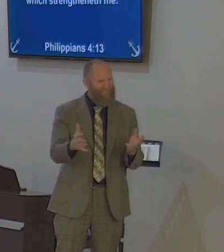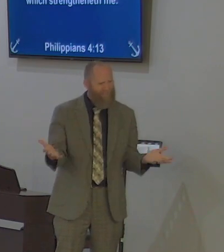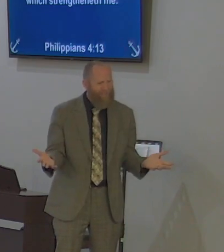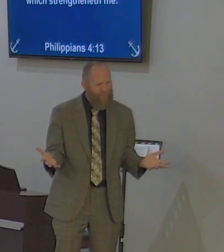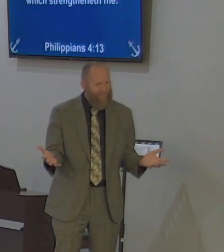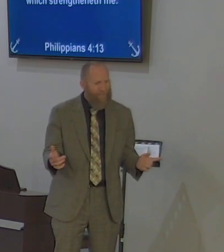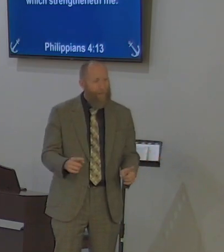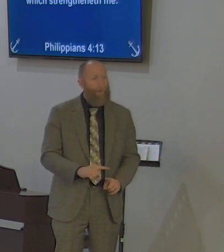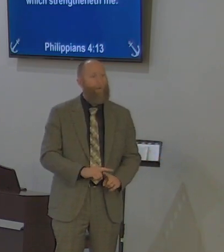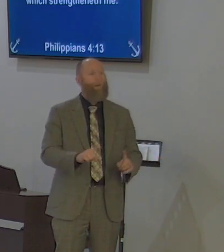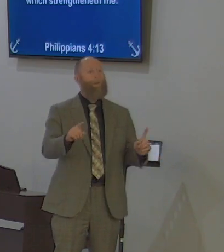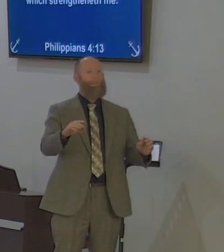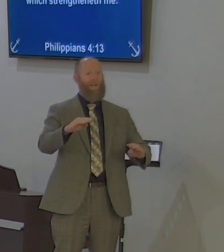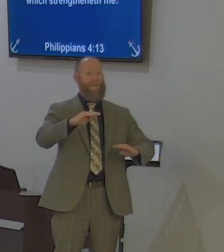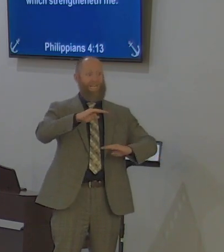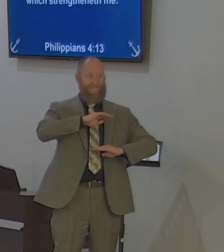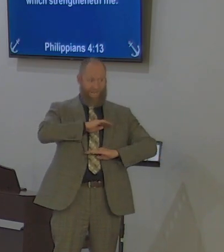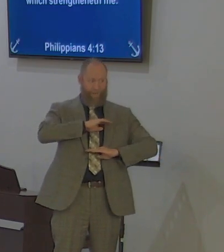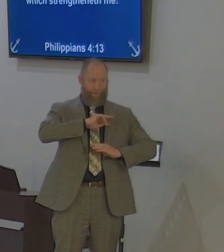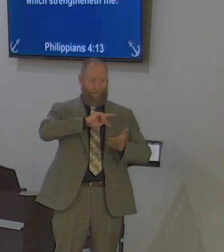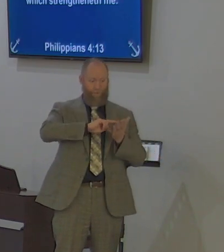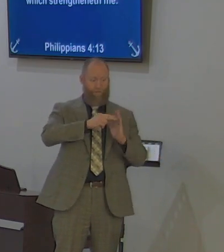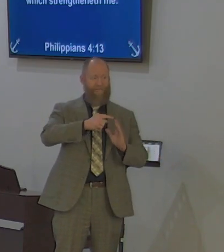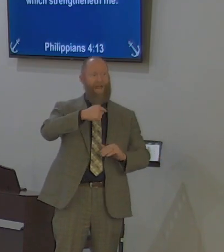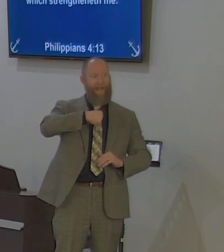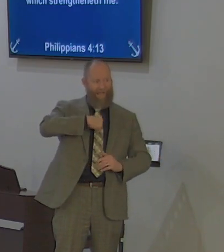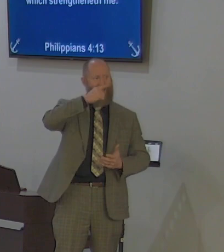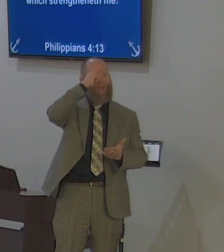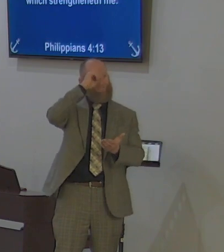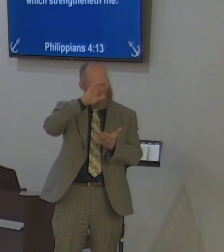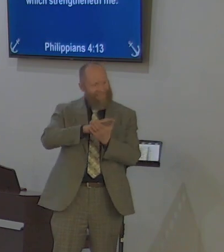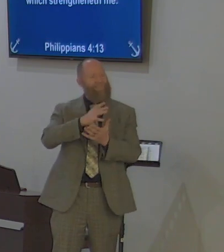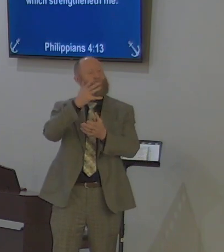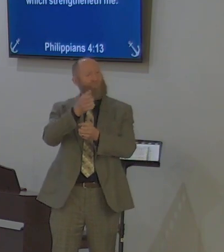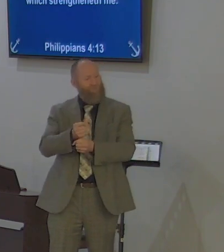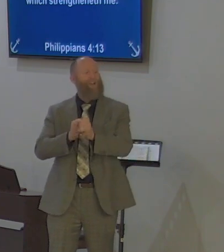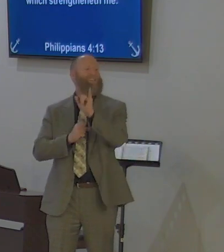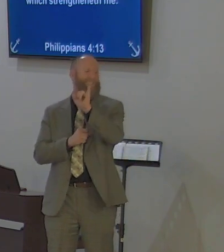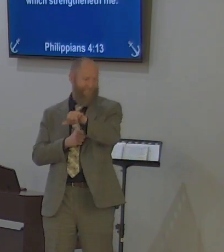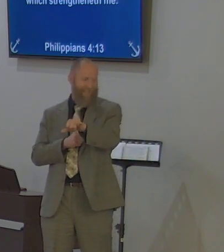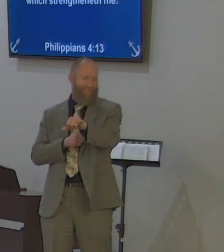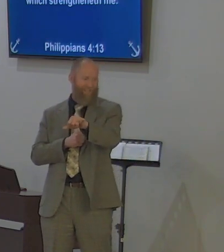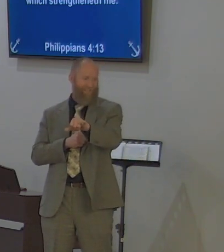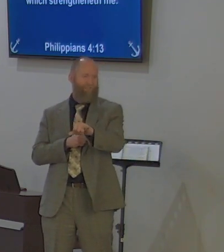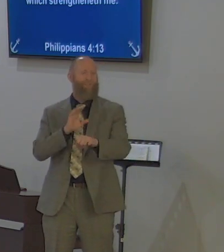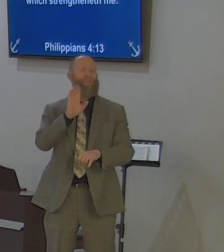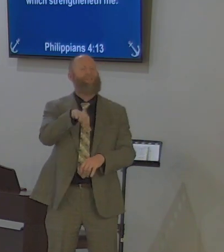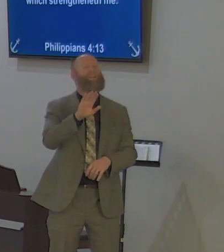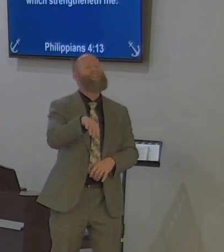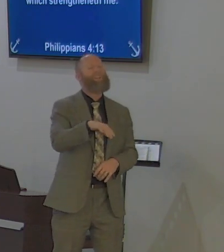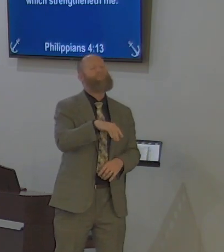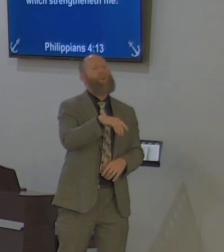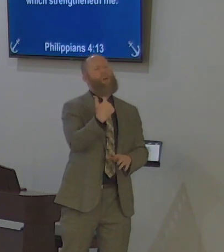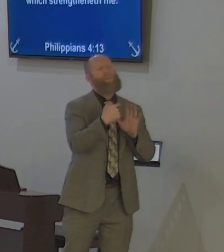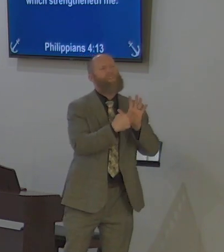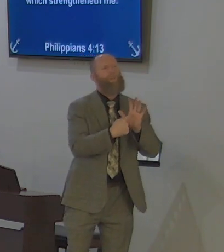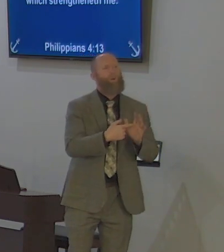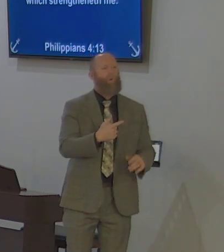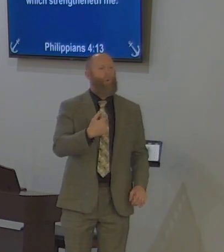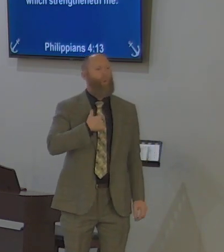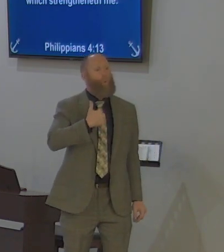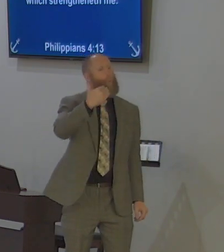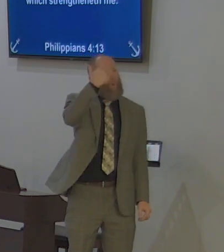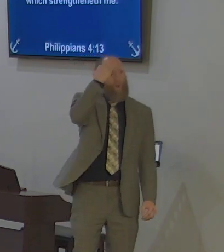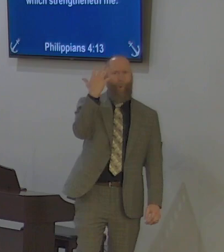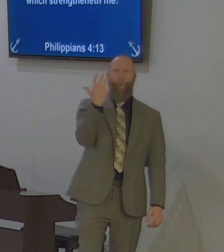we appropriate this truth that the all-sufficient Christ is not simply a theory, it's not simply an idea about him, but